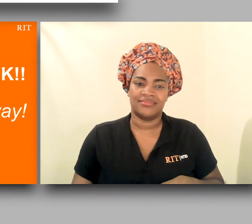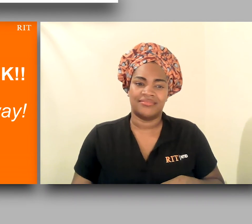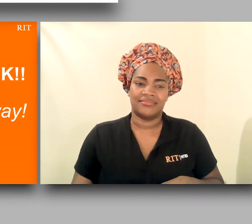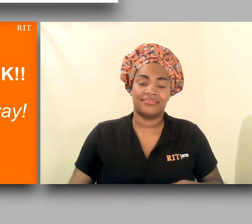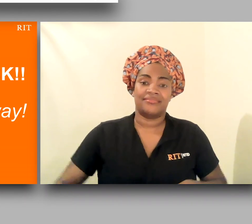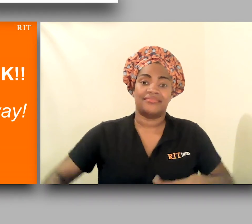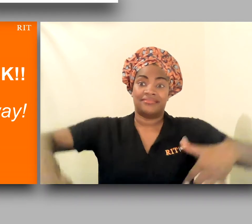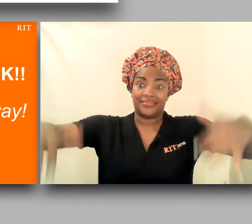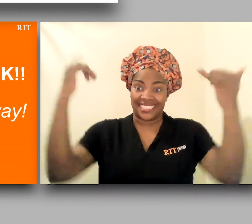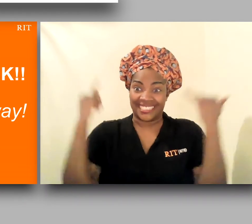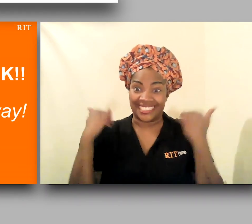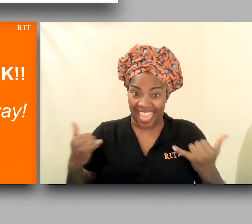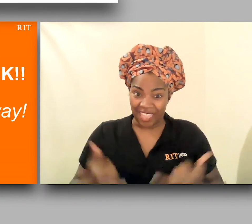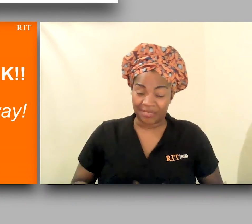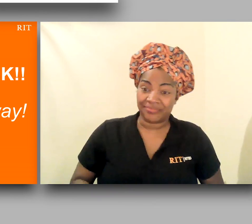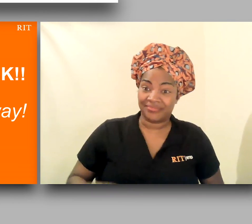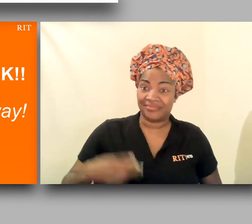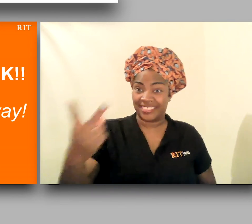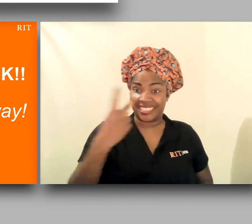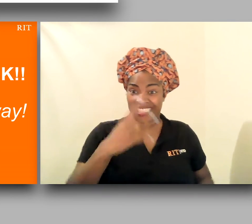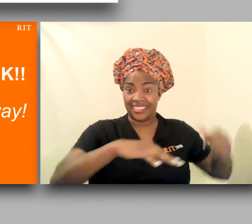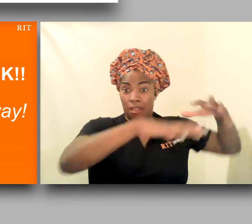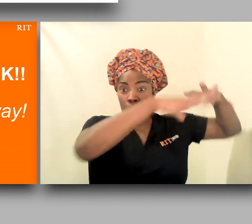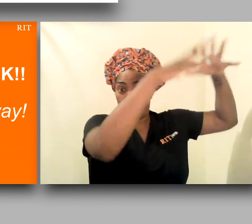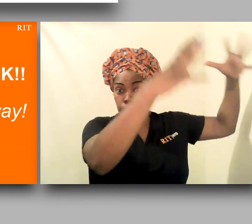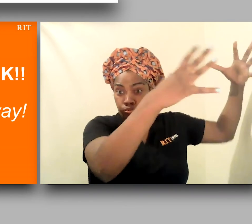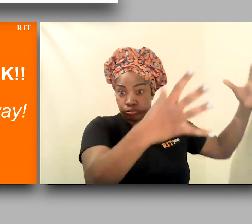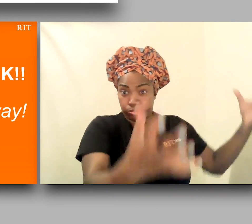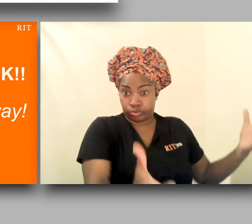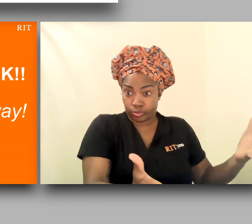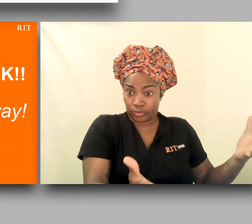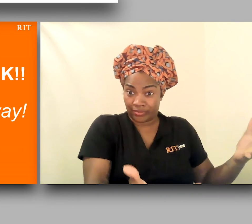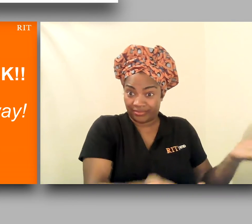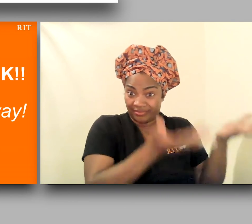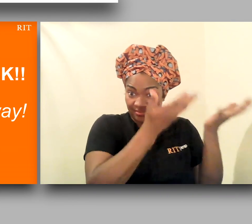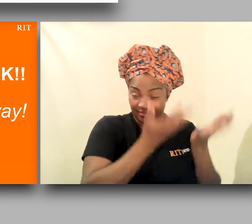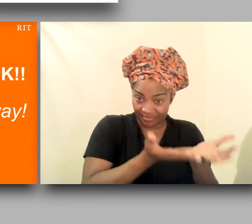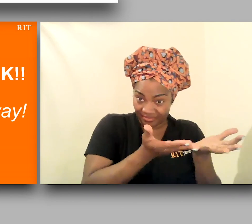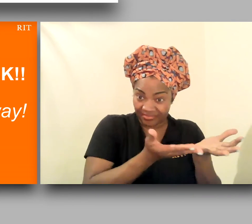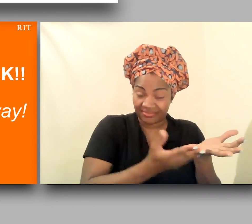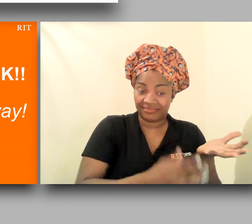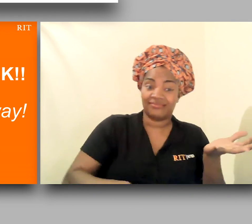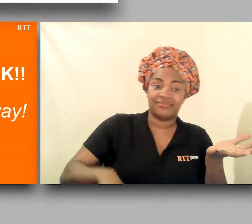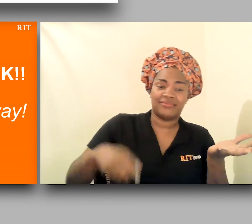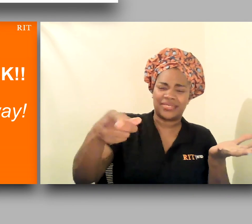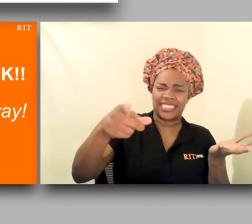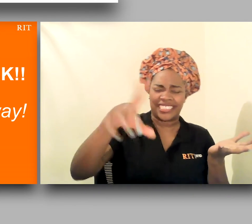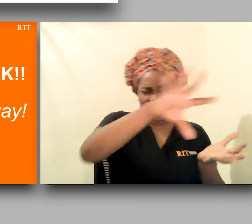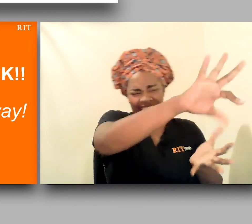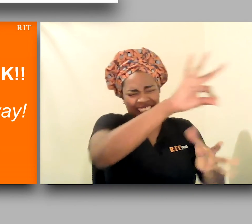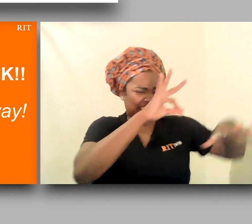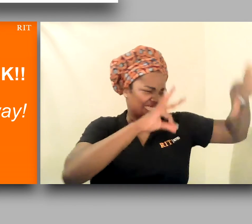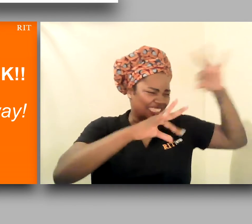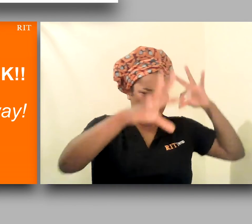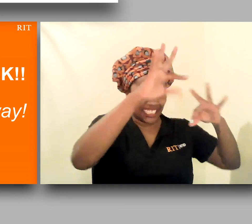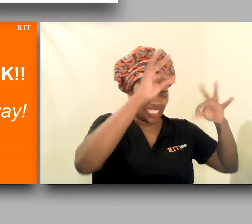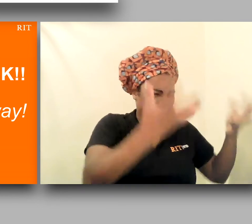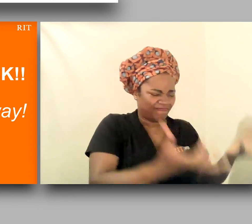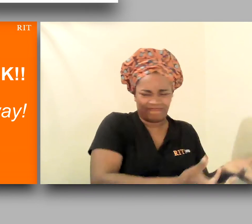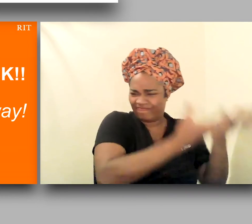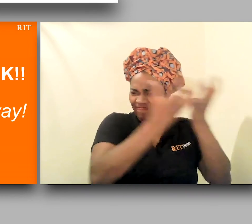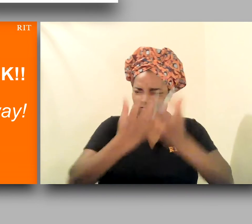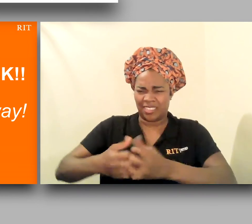Now you've seen all these wonderful things that we have going on, and you've seen all these different ideas. Now it's your turn to